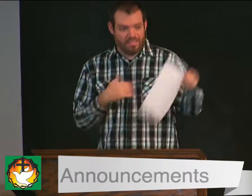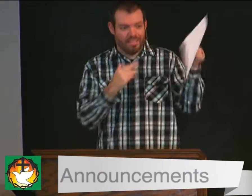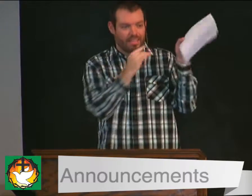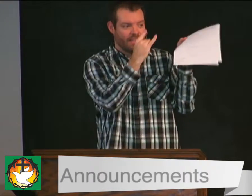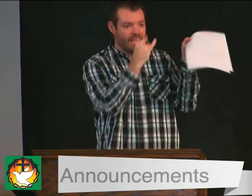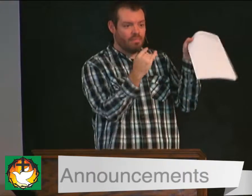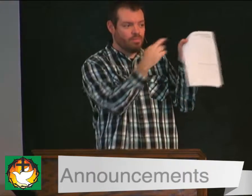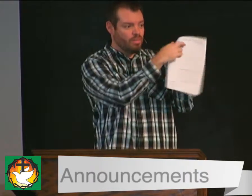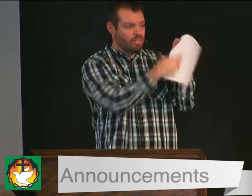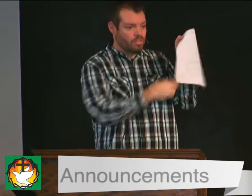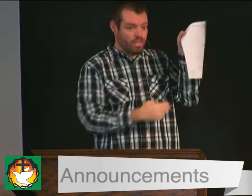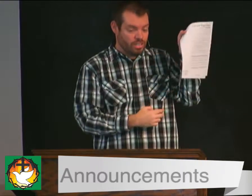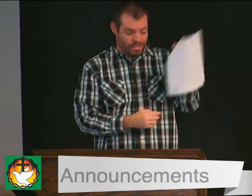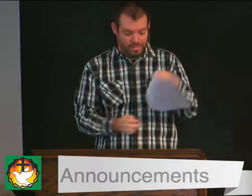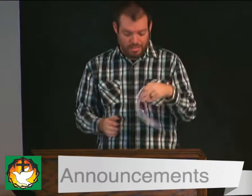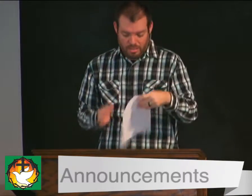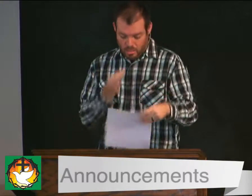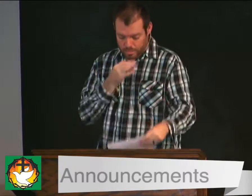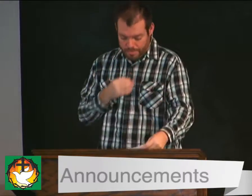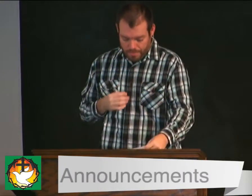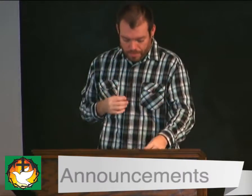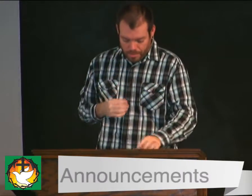And we have campus registration.